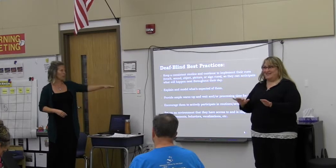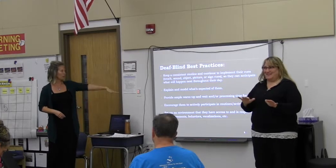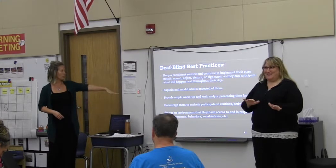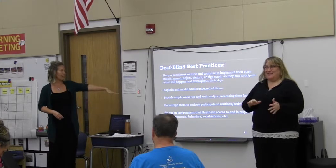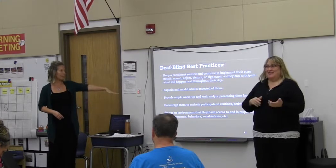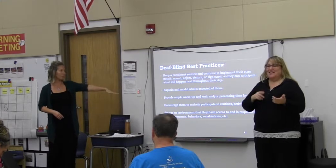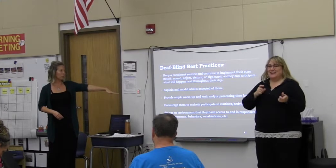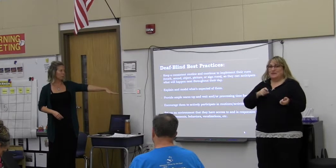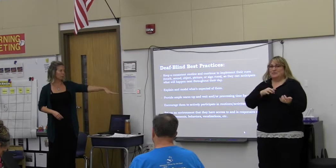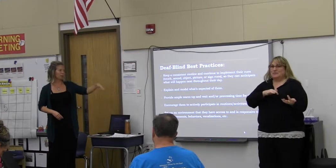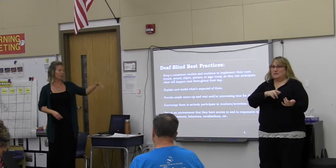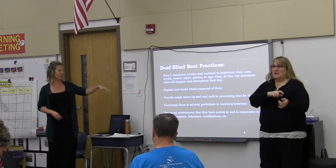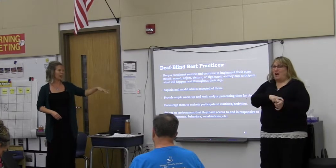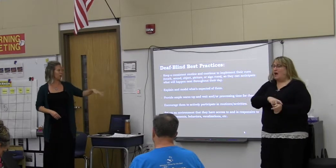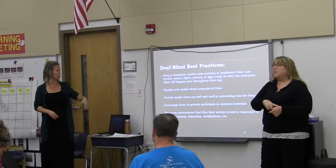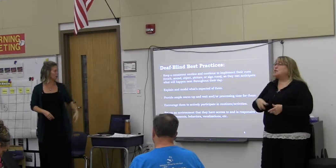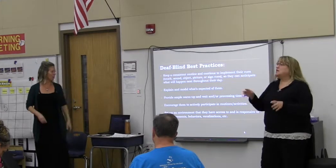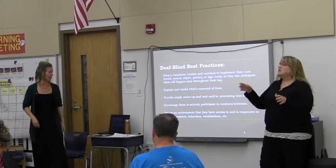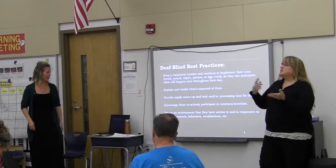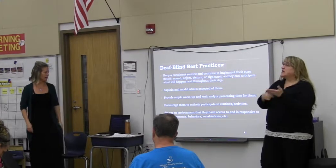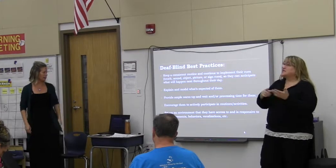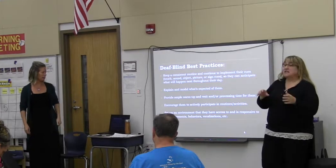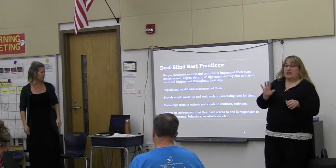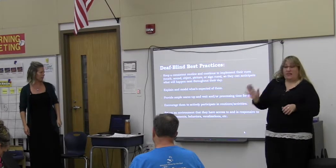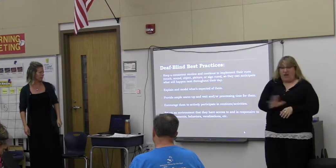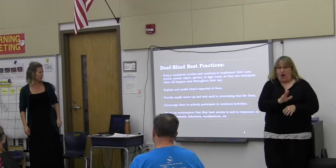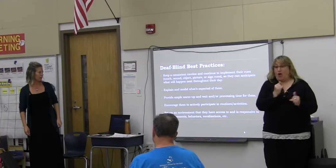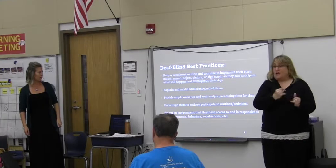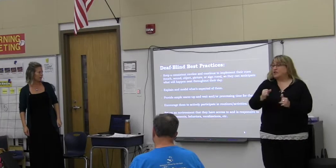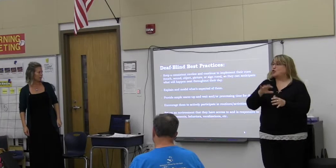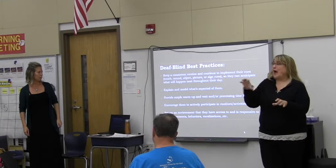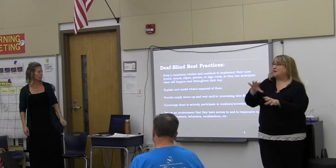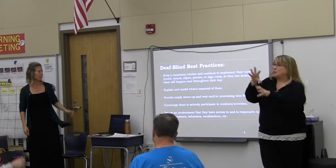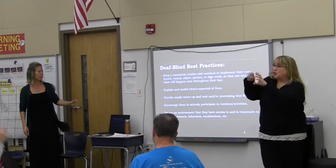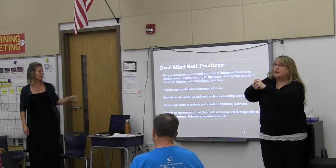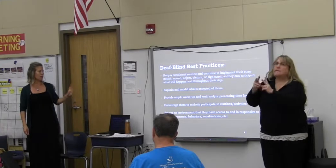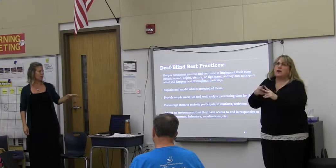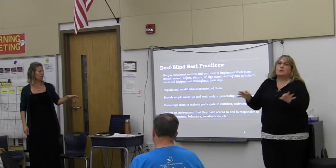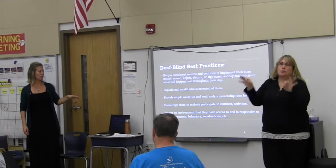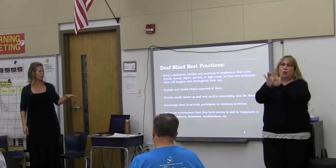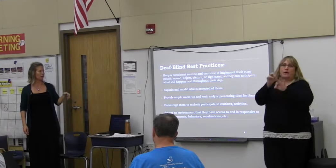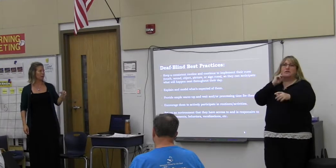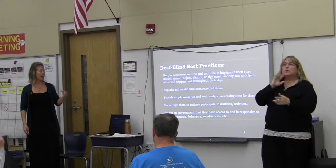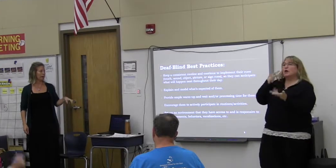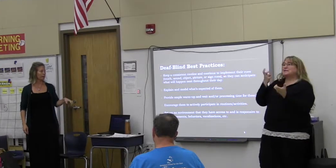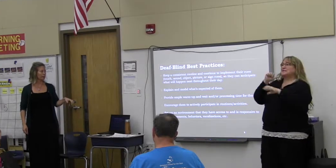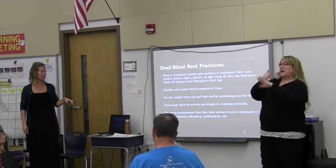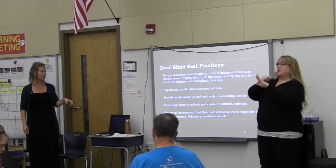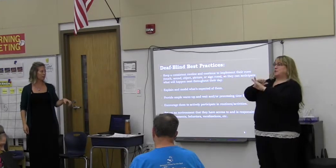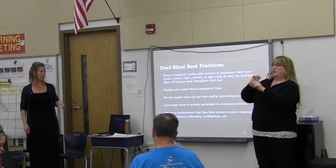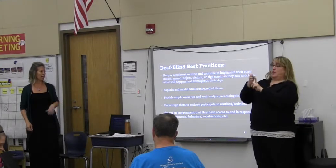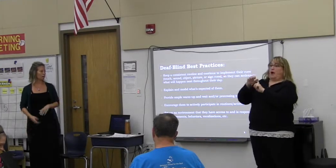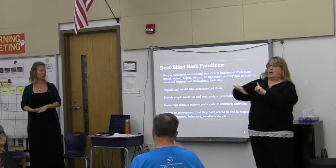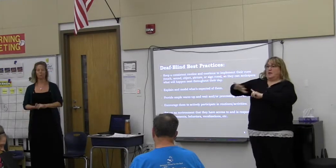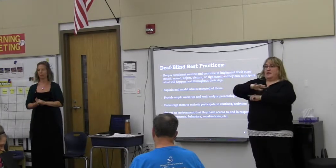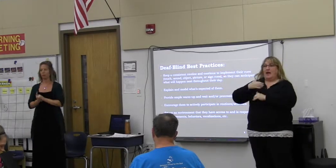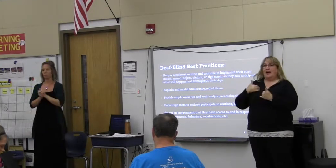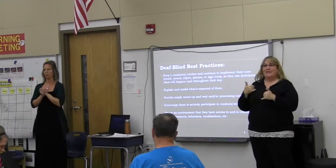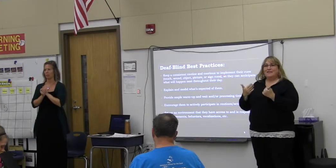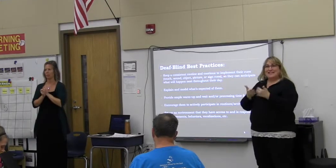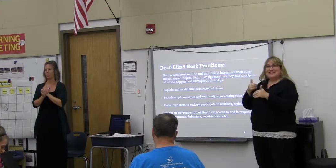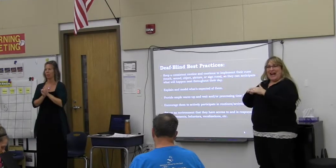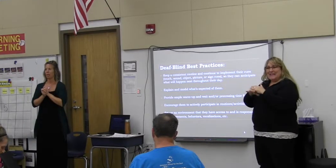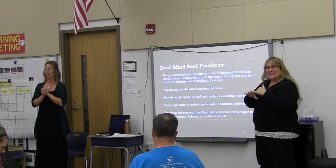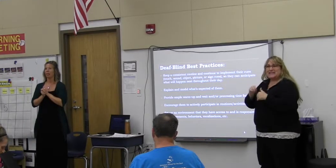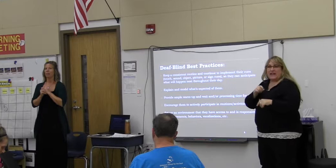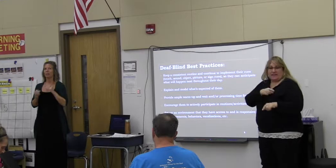them. We've talked about active participation and how important that is. Set up an environment that they have access to and is responsive